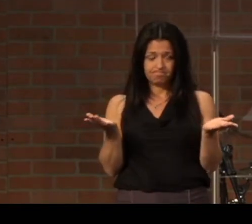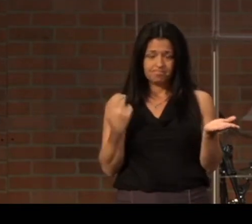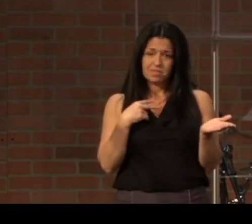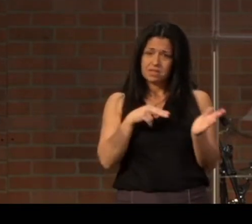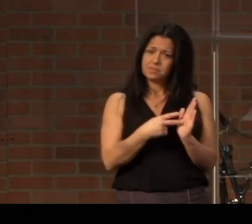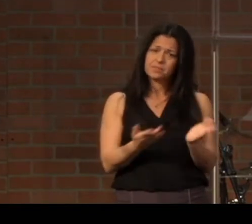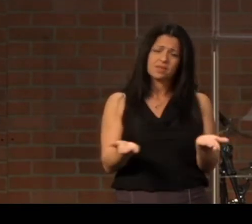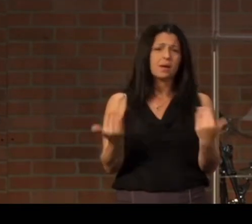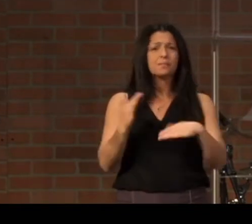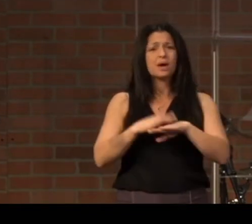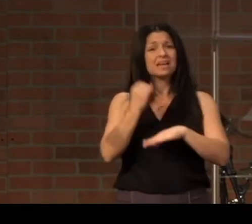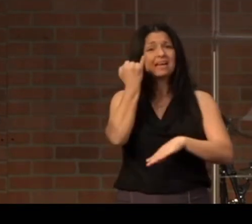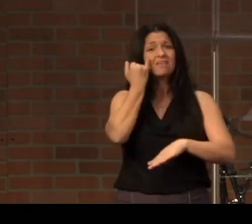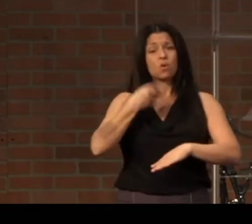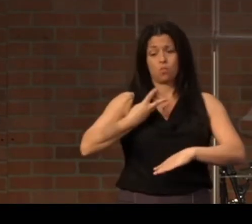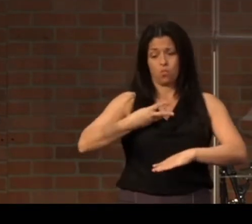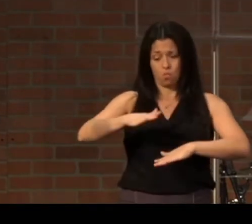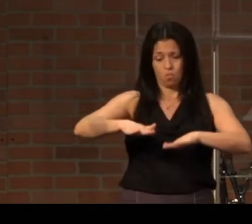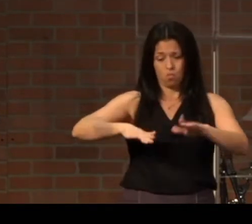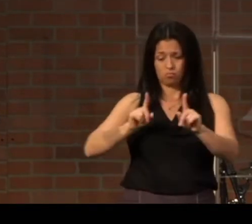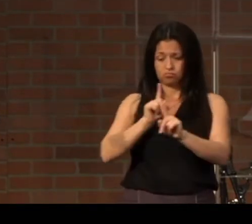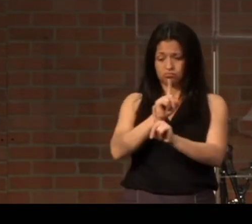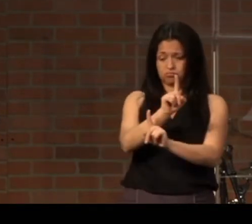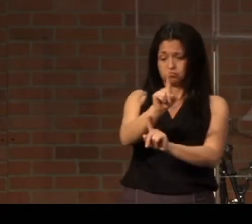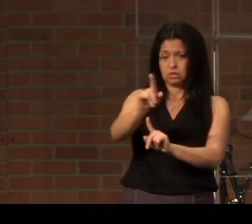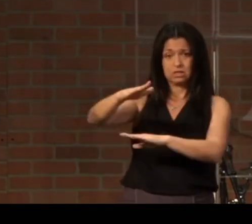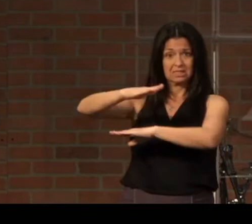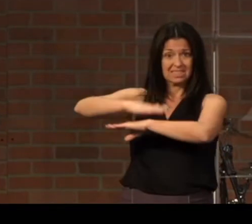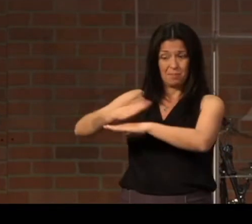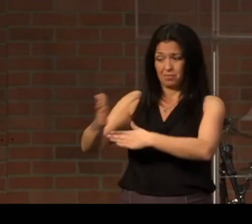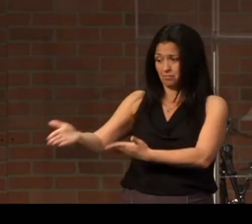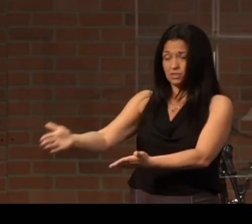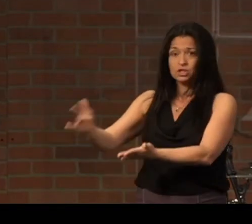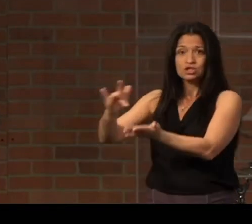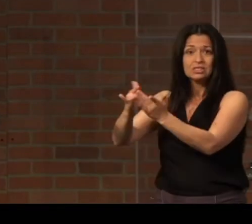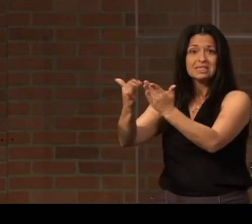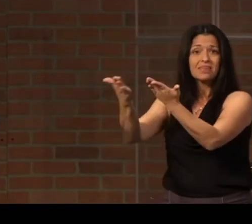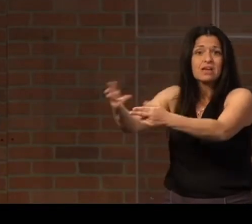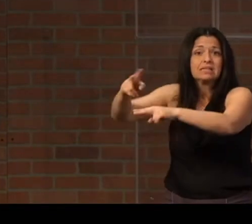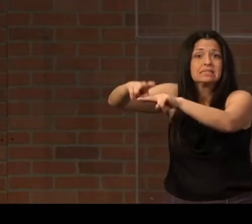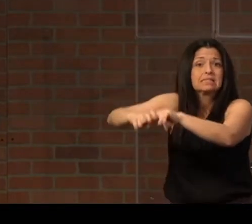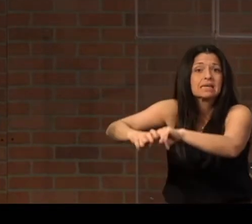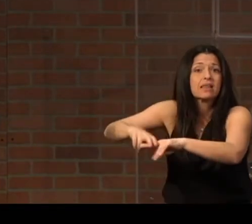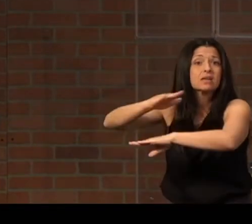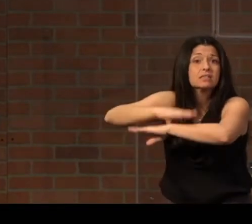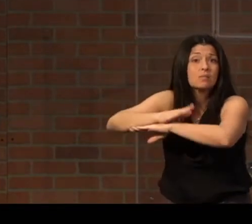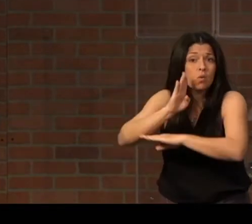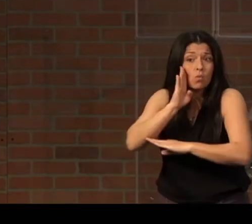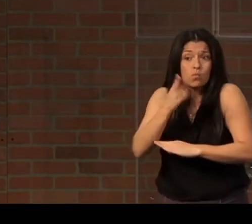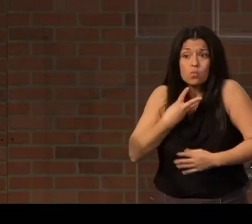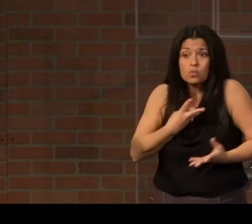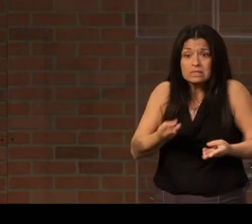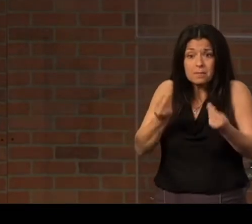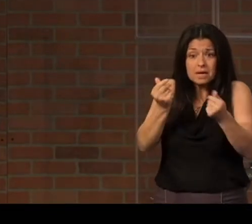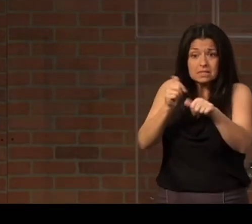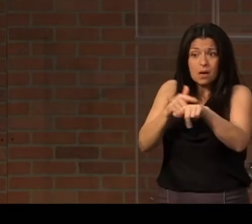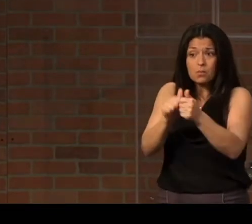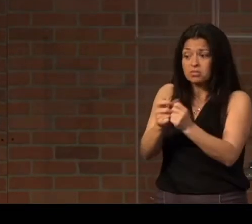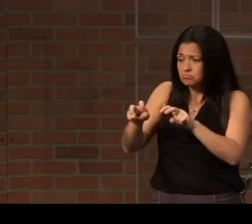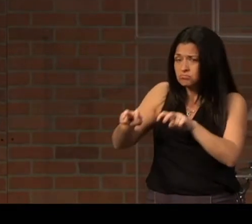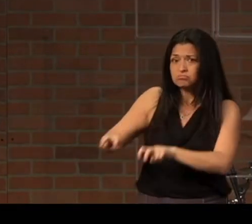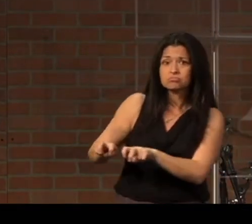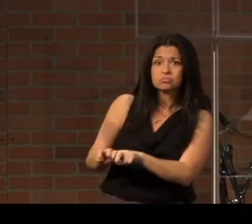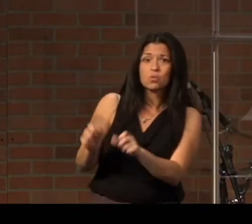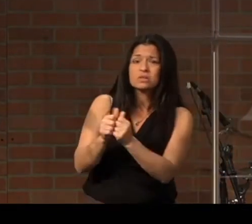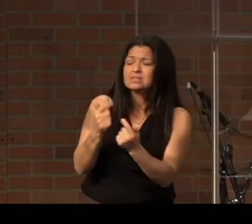walking by the table and Jesus was sitting at the table, wouldn't we spend time with him? Wouldn't we say,